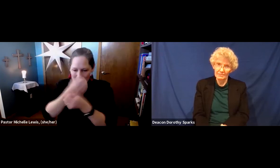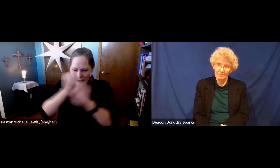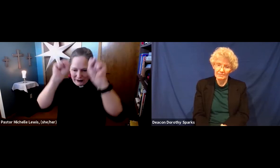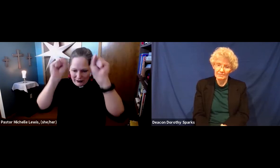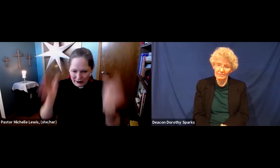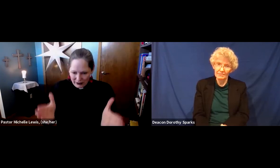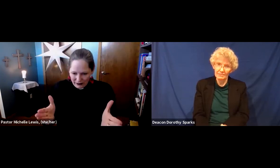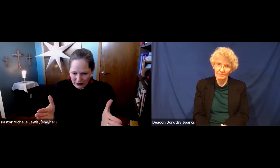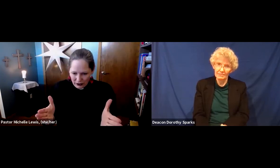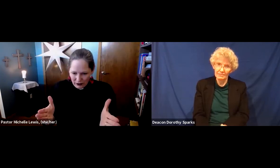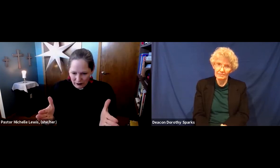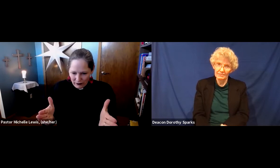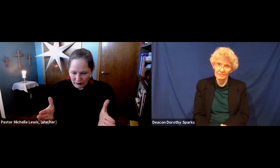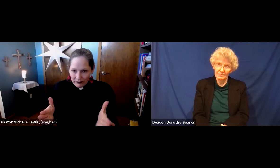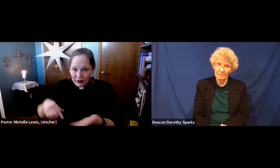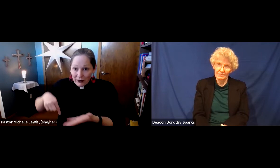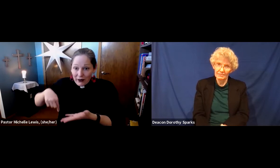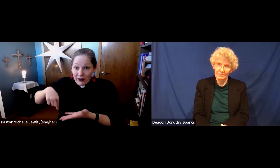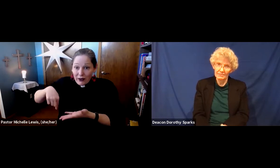our light and our salvation.